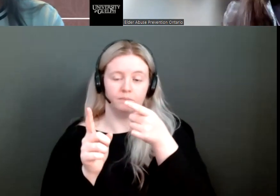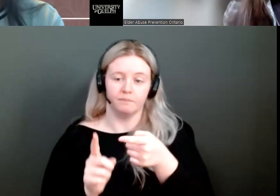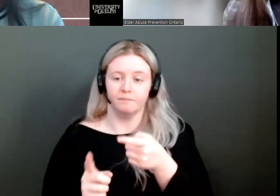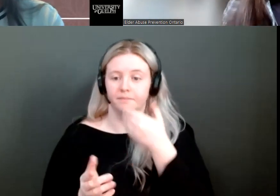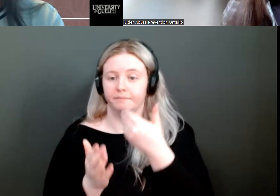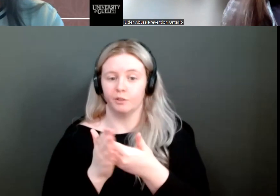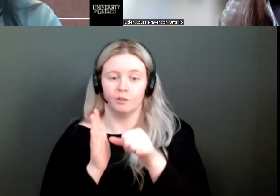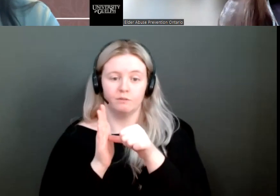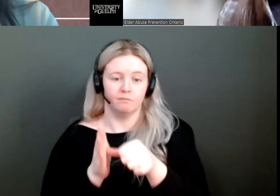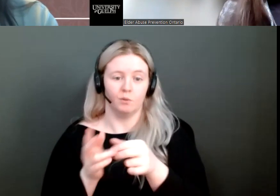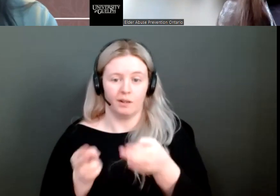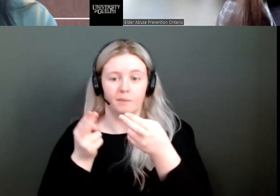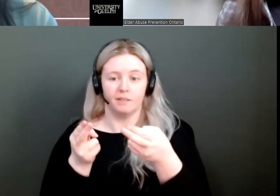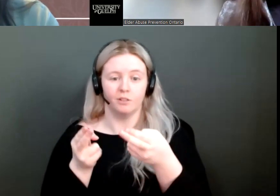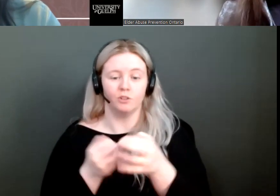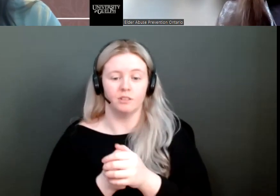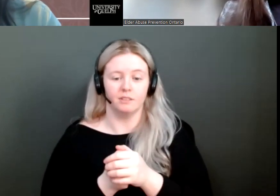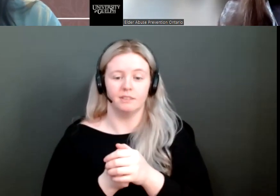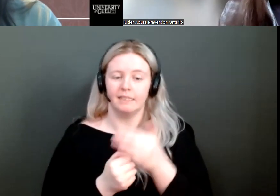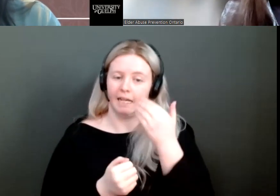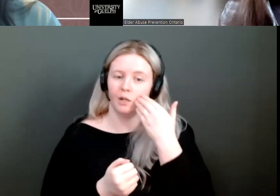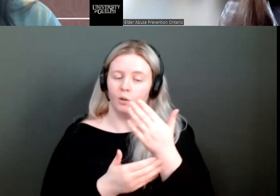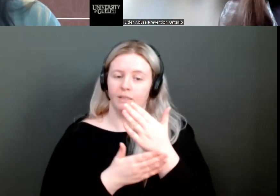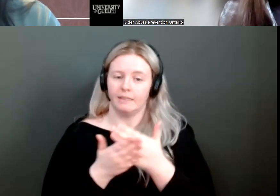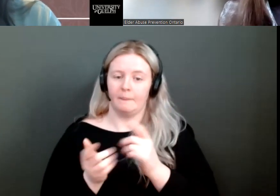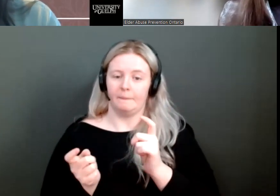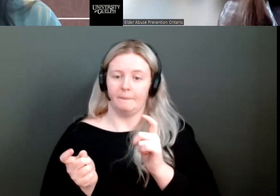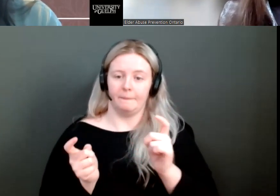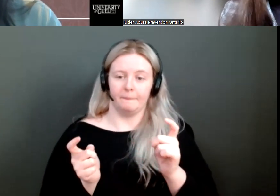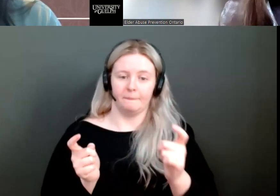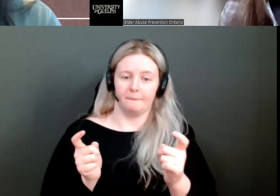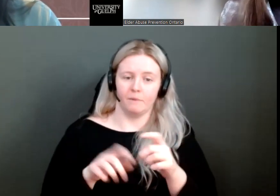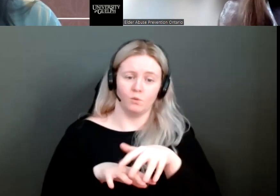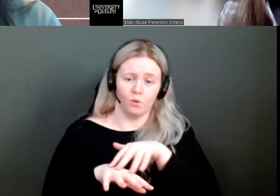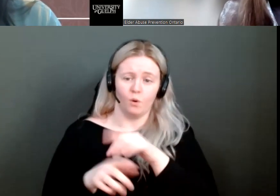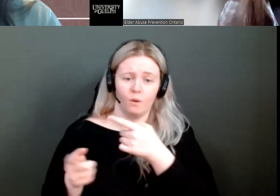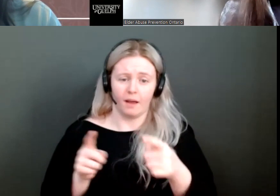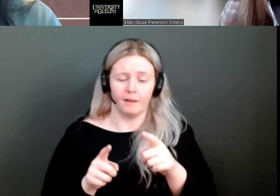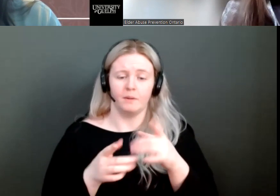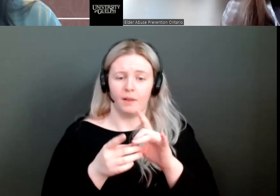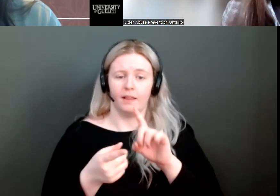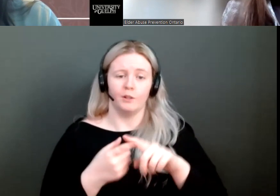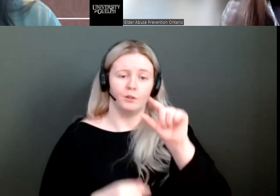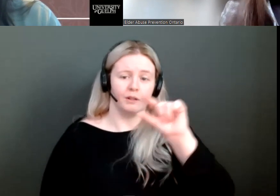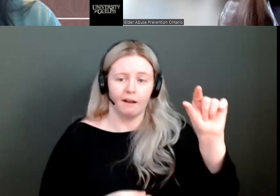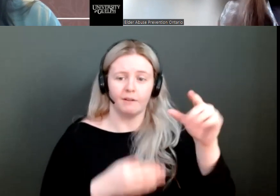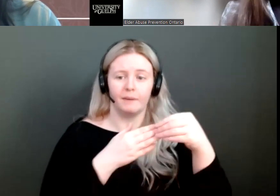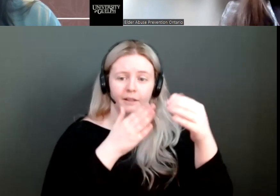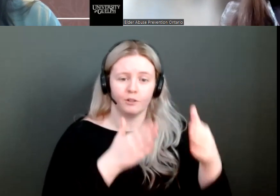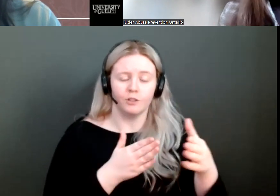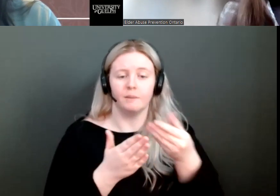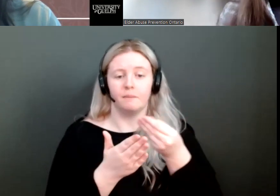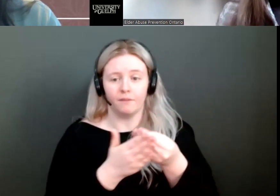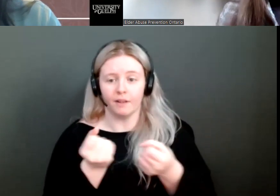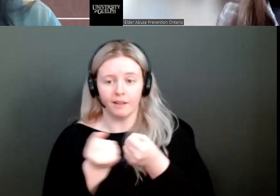to our attention. And we know there's some slow movement, happening in terms of, the government leadership and recent funding announcement that was